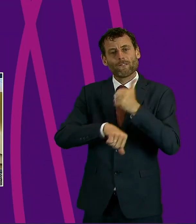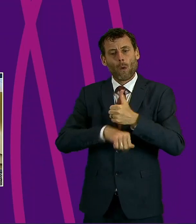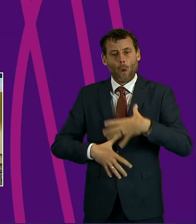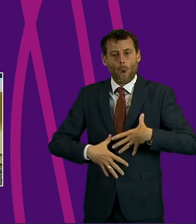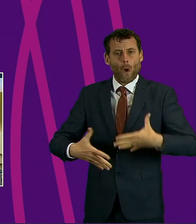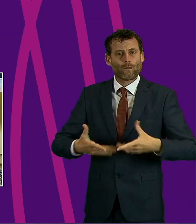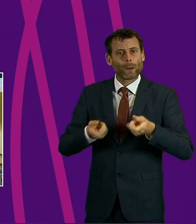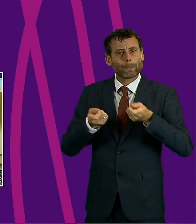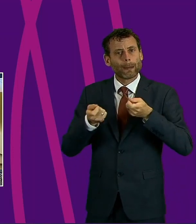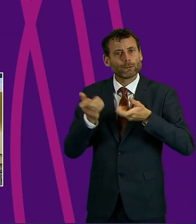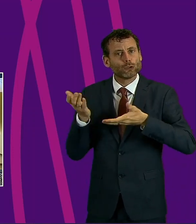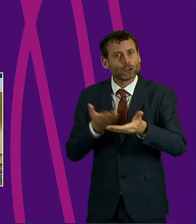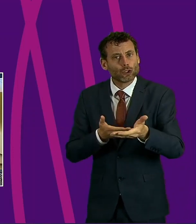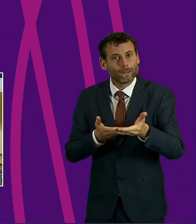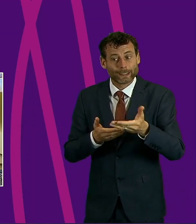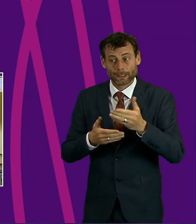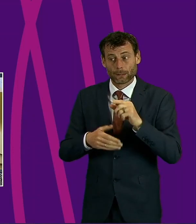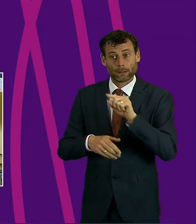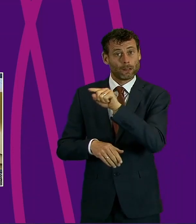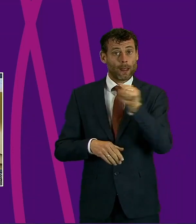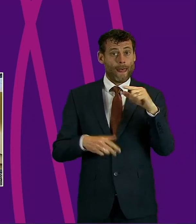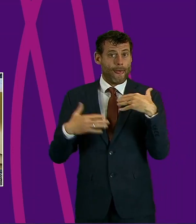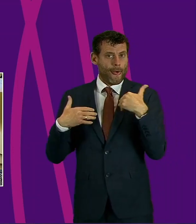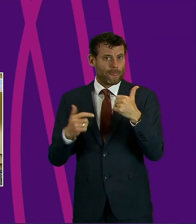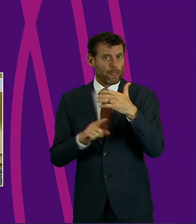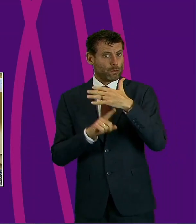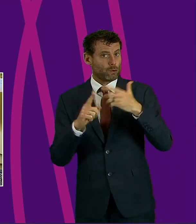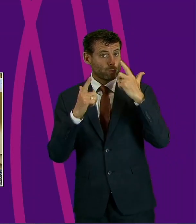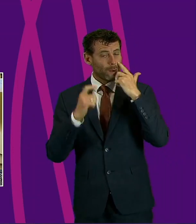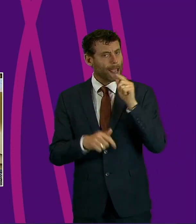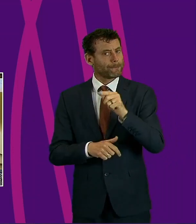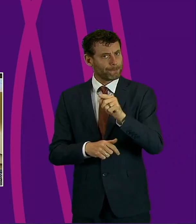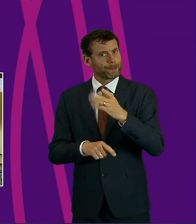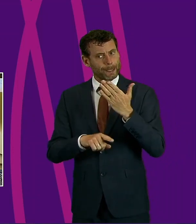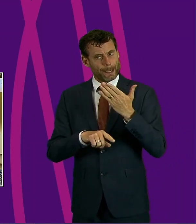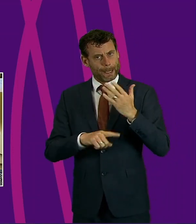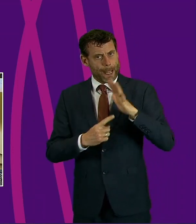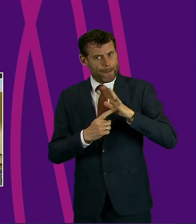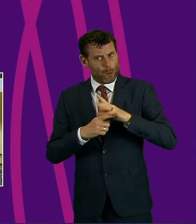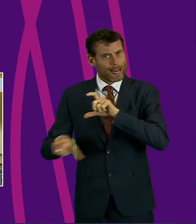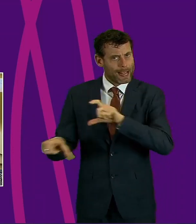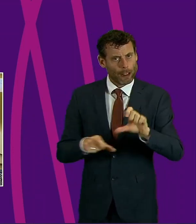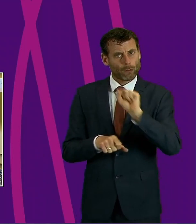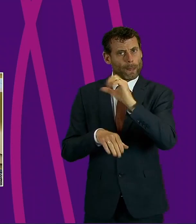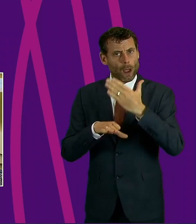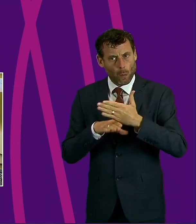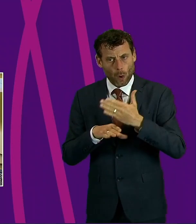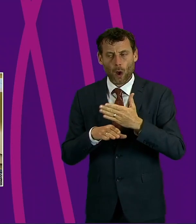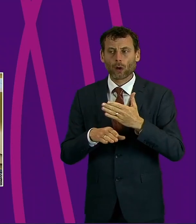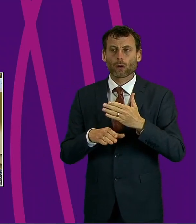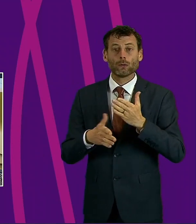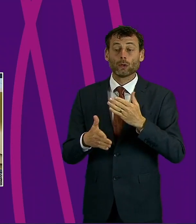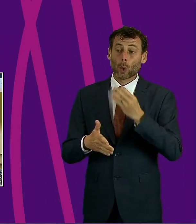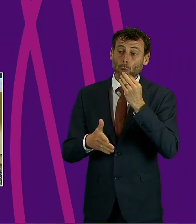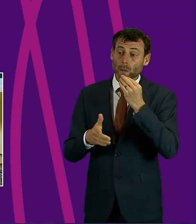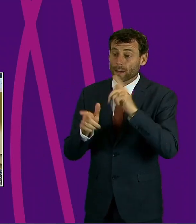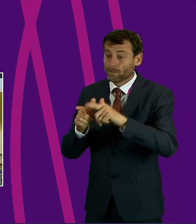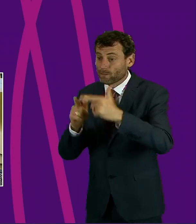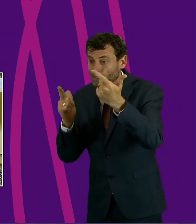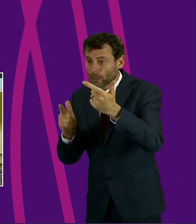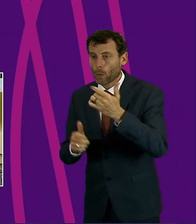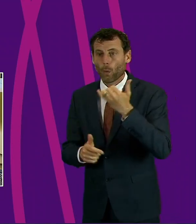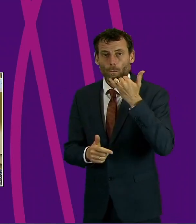across health and social care have been maintained where possible and continue in various formats, including through the increased use of telephone and video calls. But this is